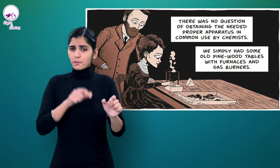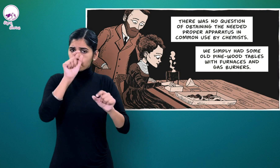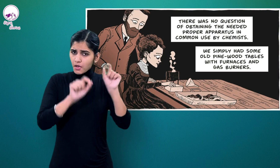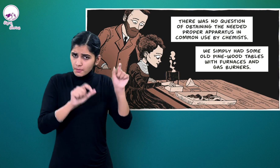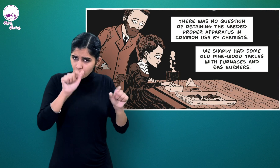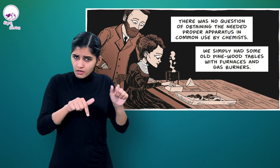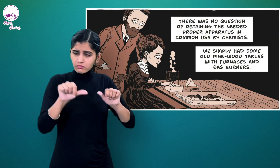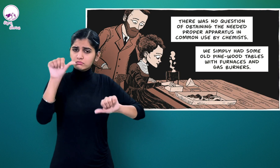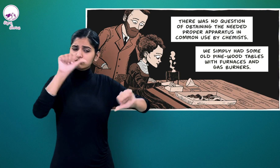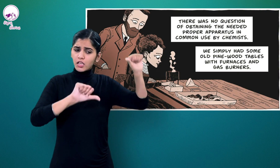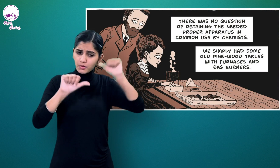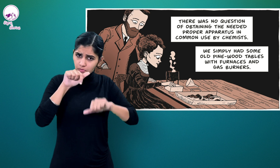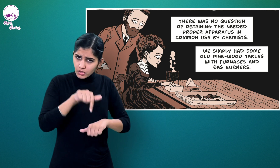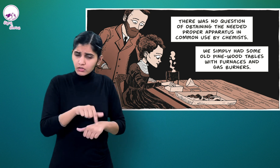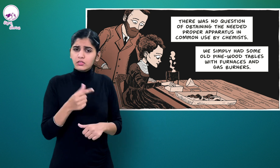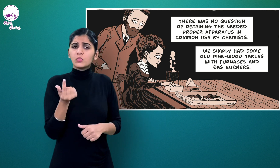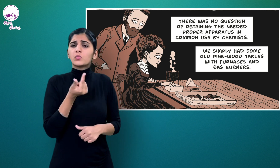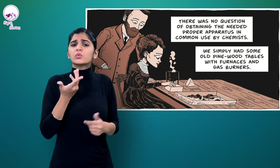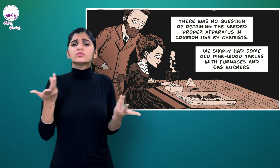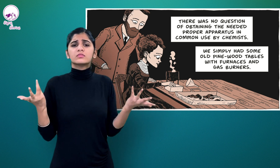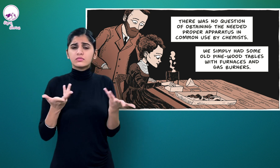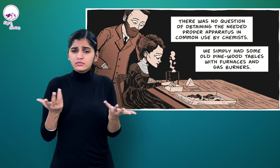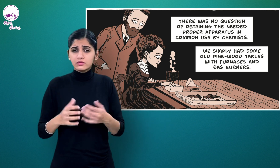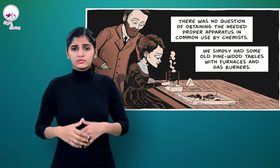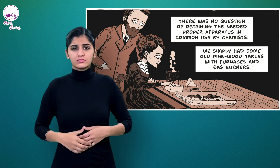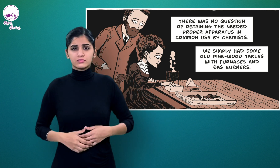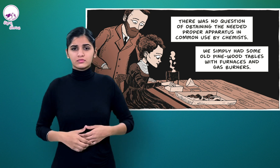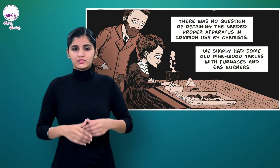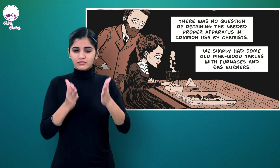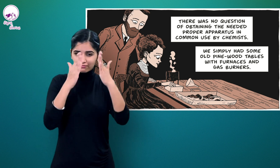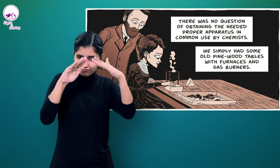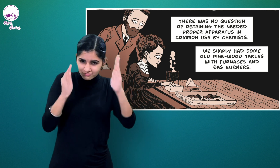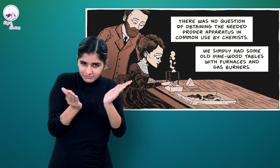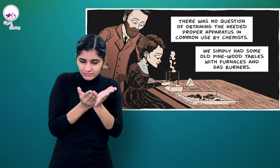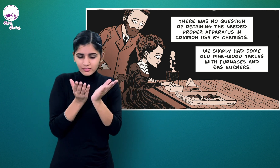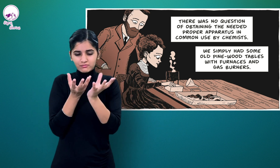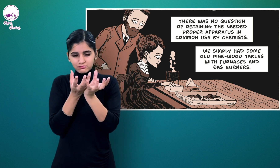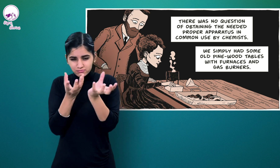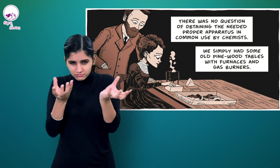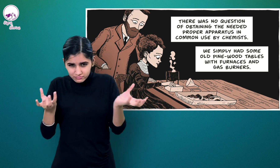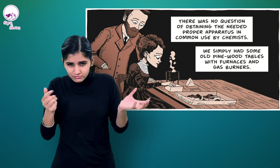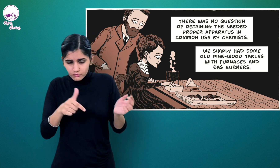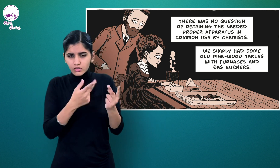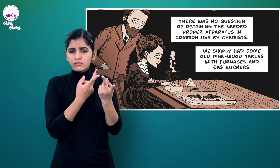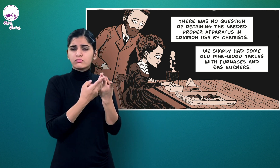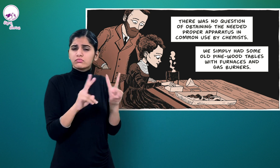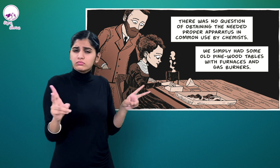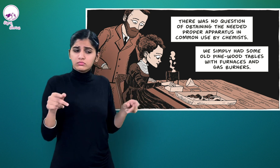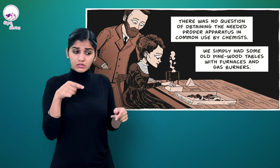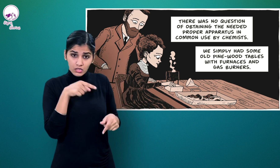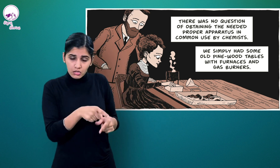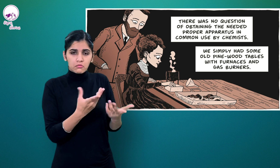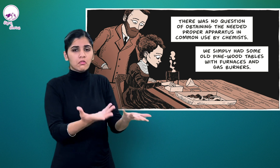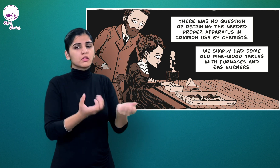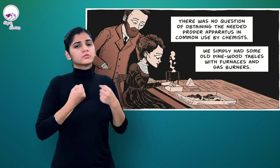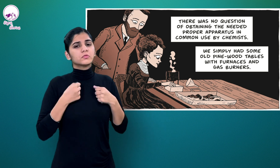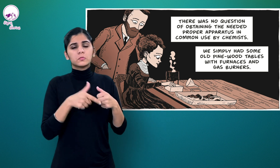There was no question of obtaining the needed proper apparatus in common use